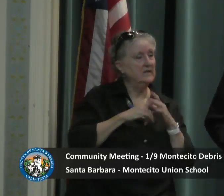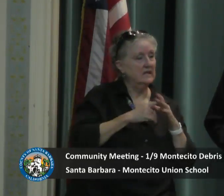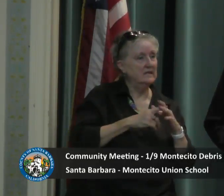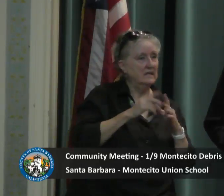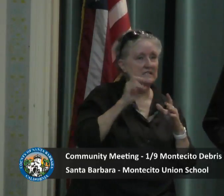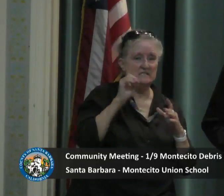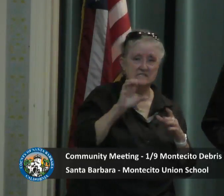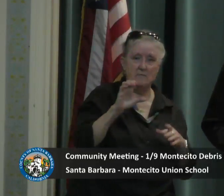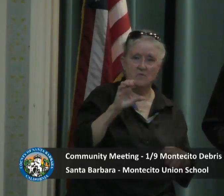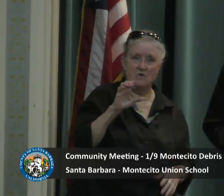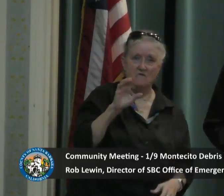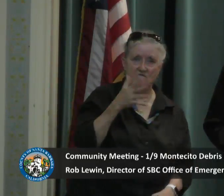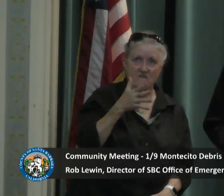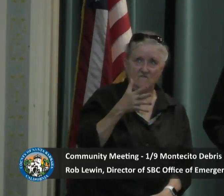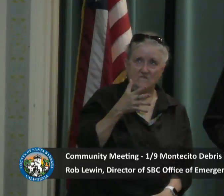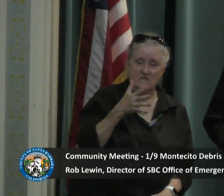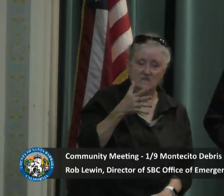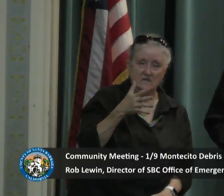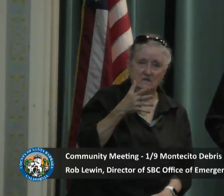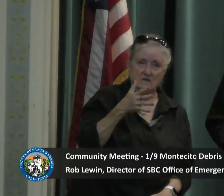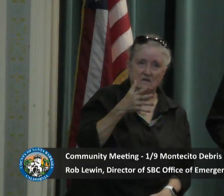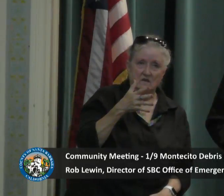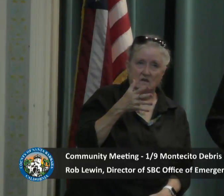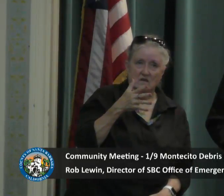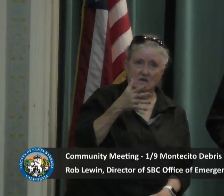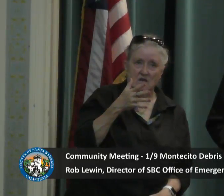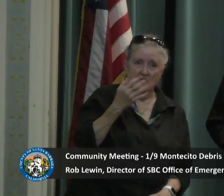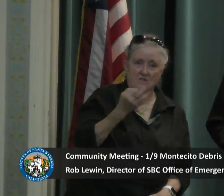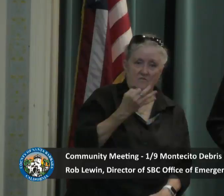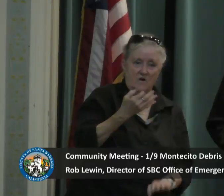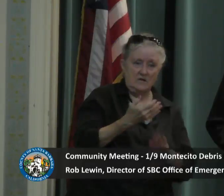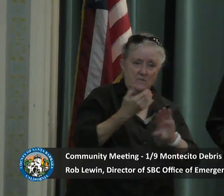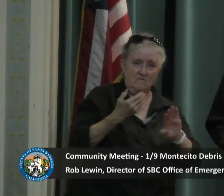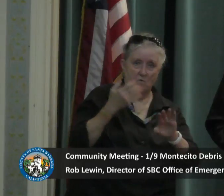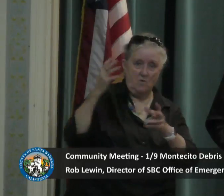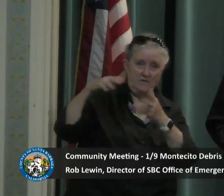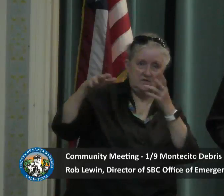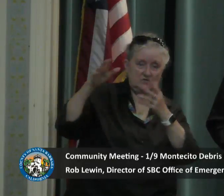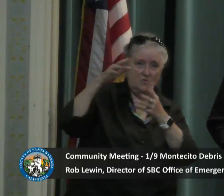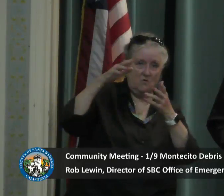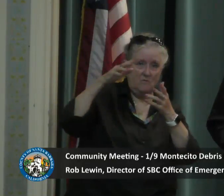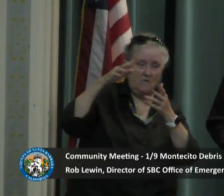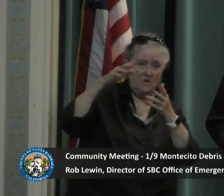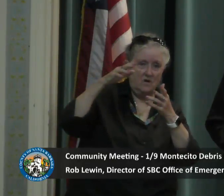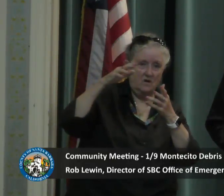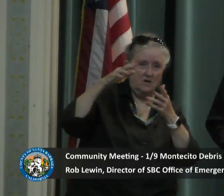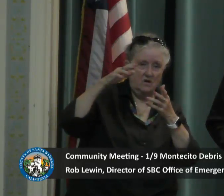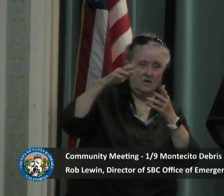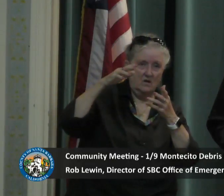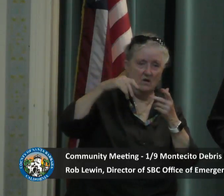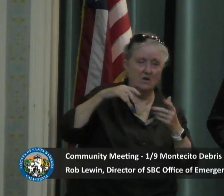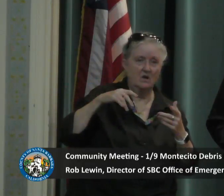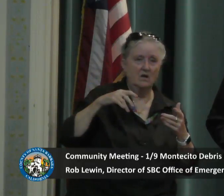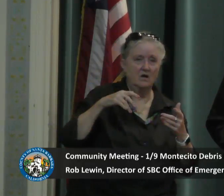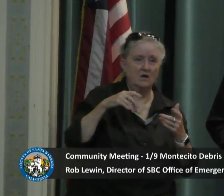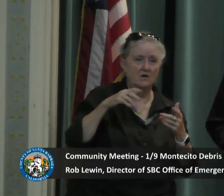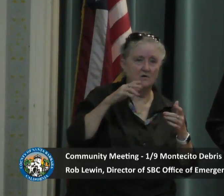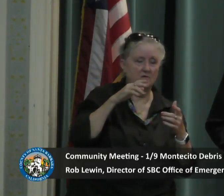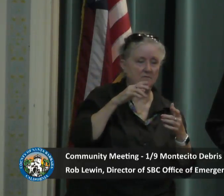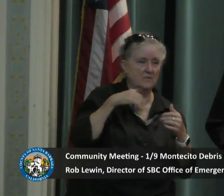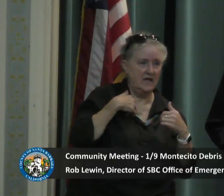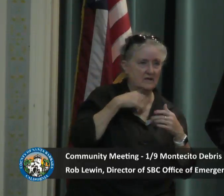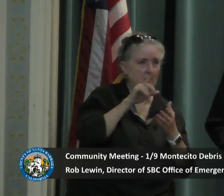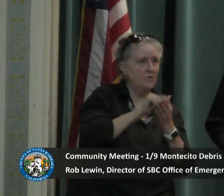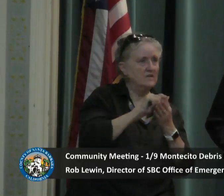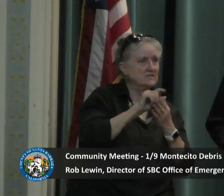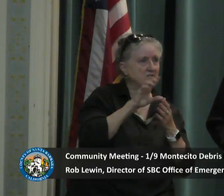on December 5th, the Friday before the storm, we held a press conference where we showed